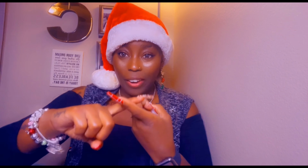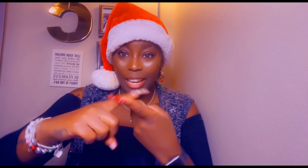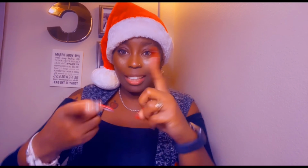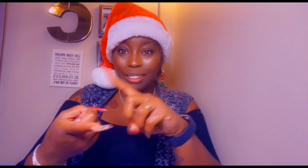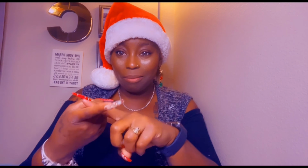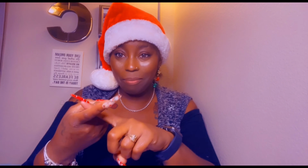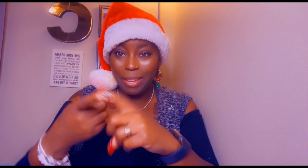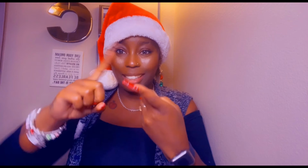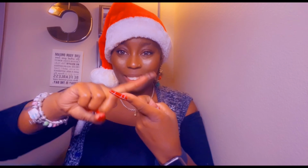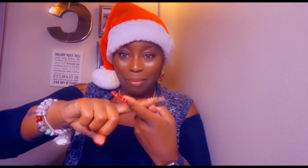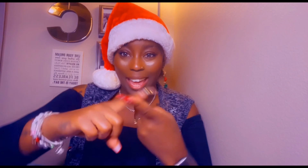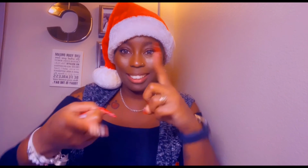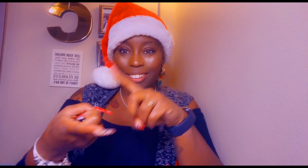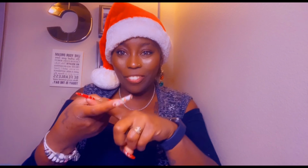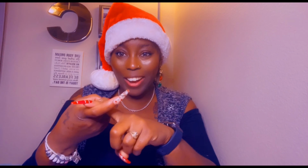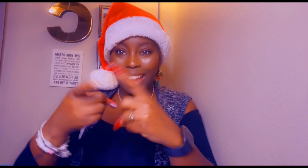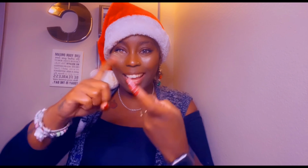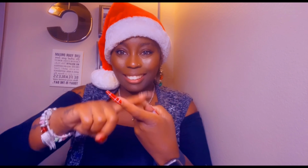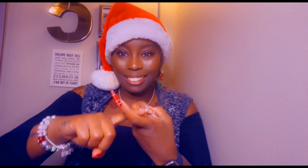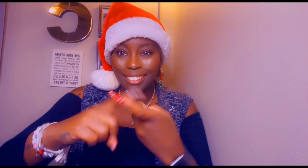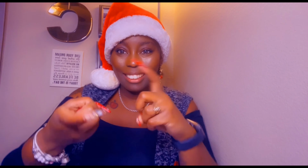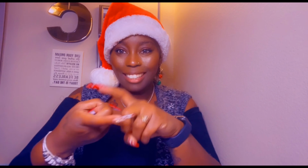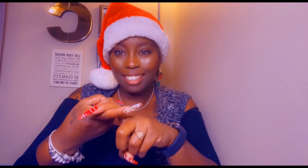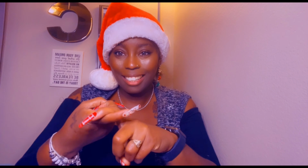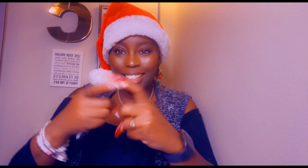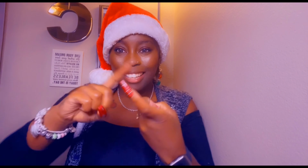friends. Mix, match. Friends. Good.